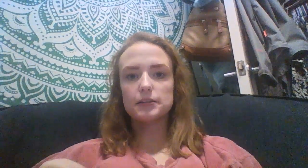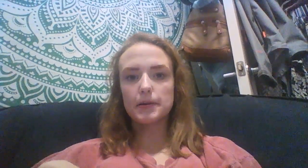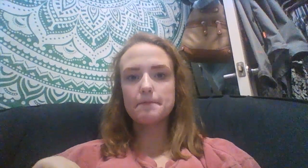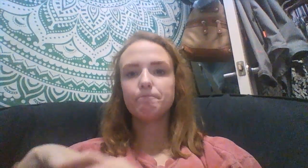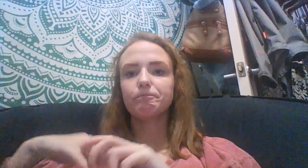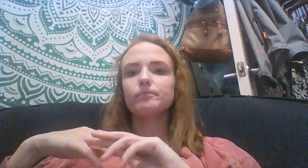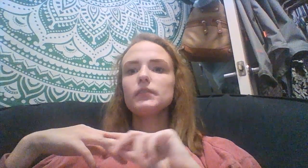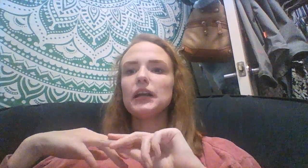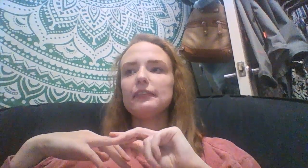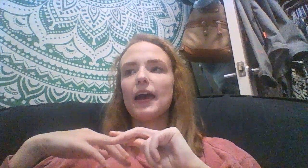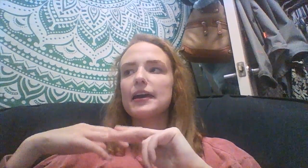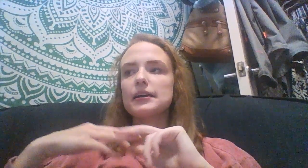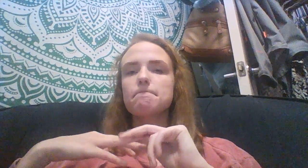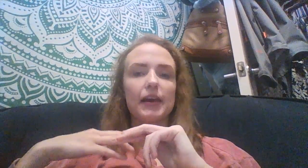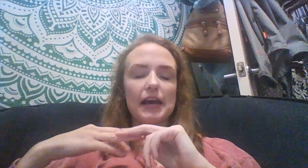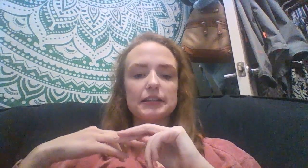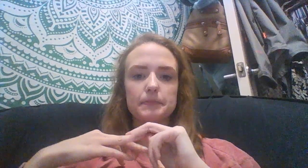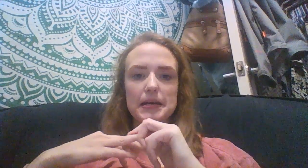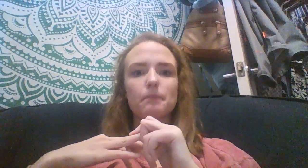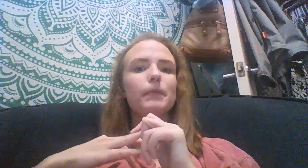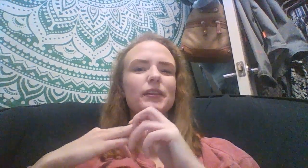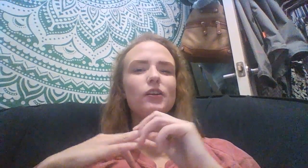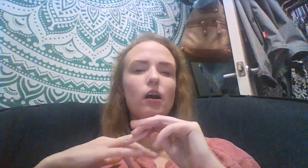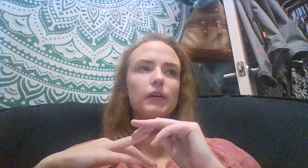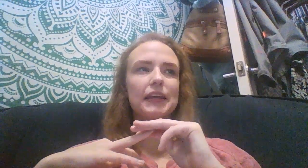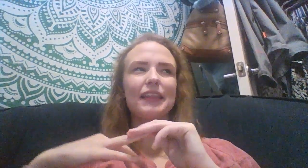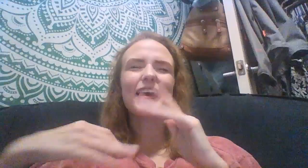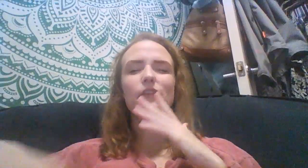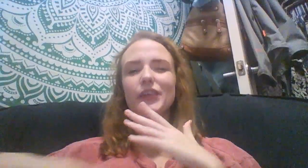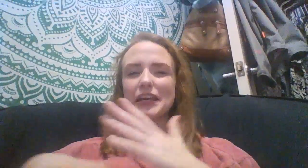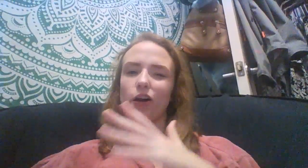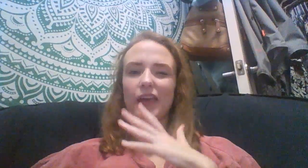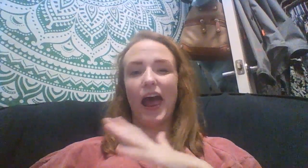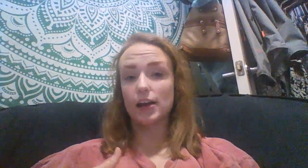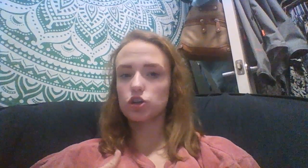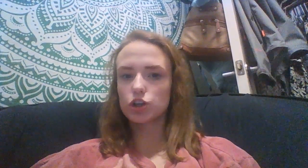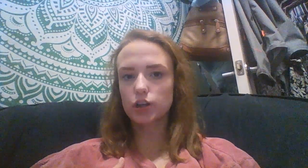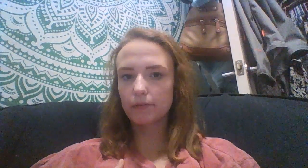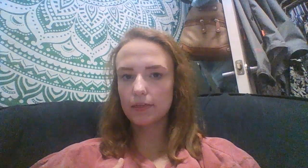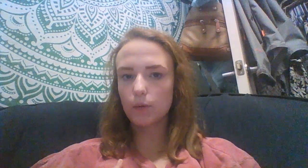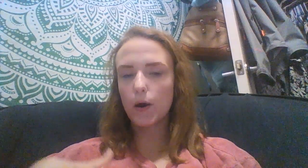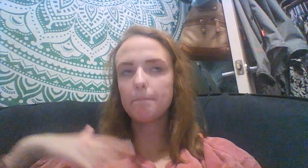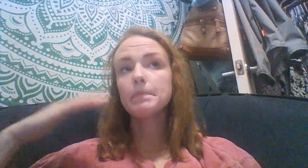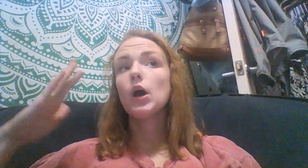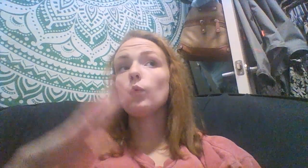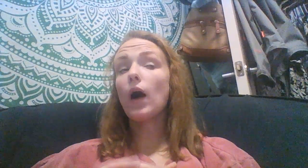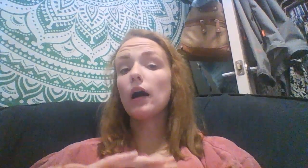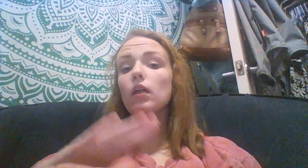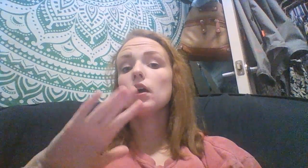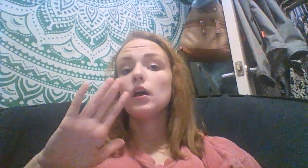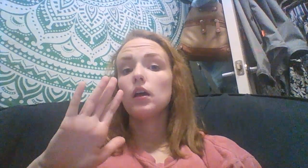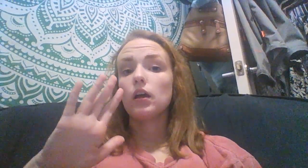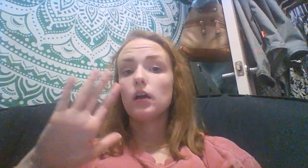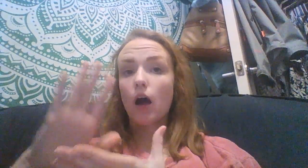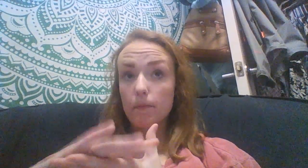meet. They make ends meet, but they can't really get all the extra stuff that they want. While upper